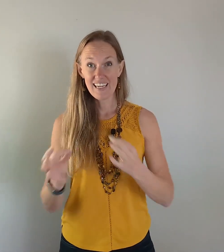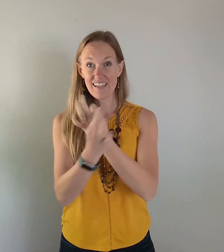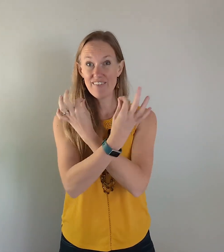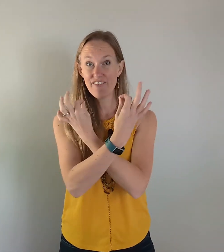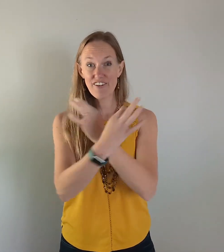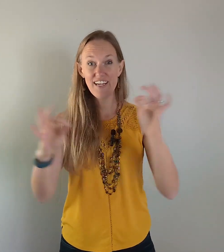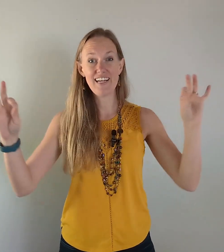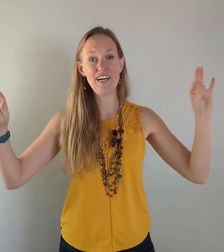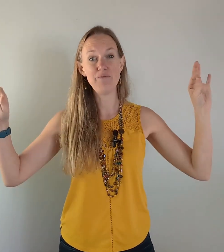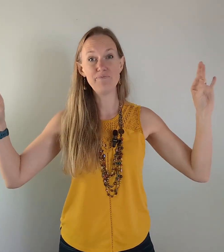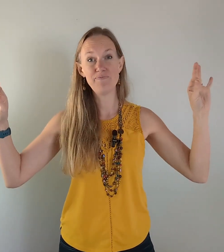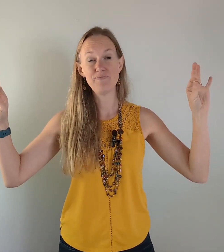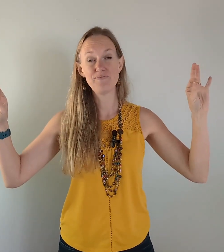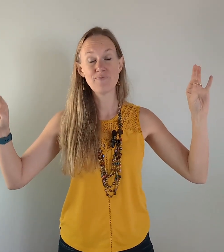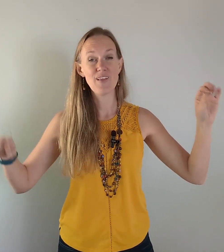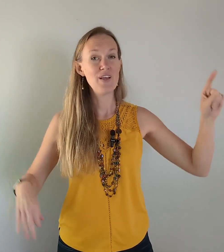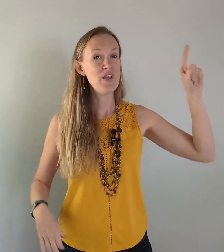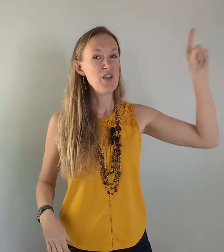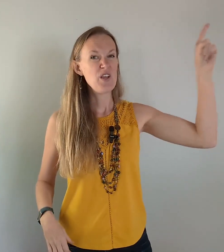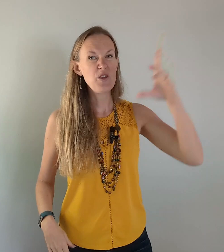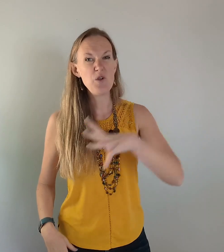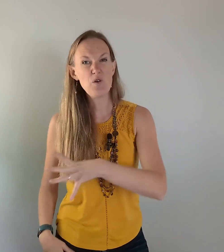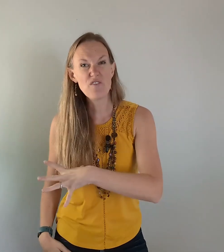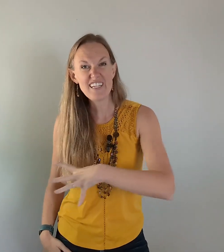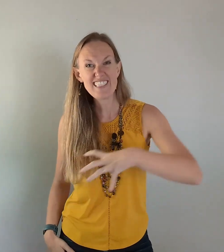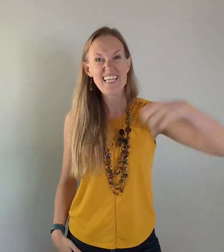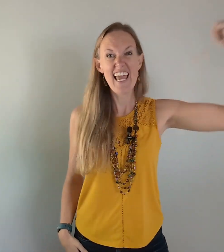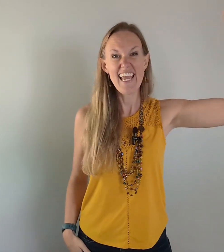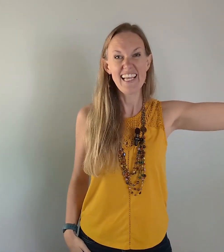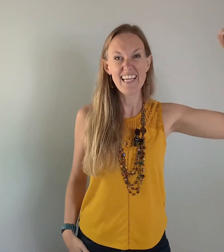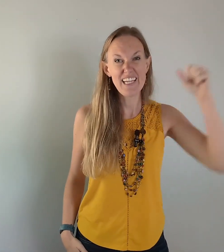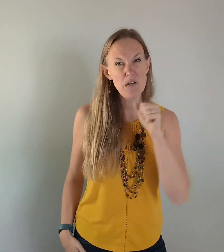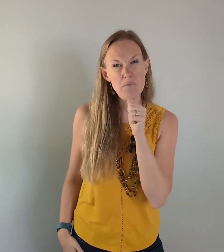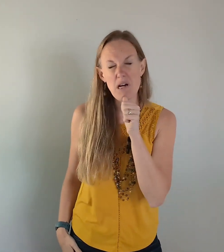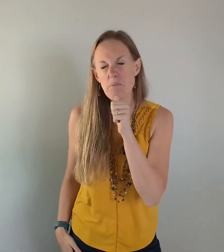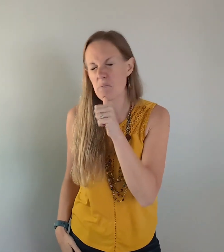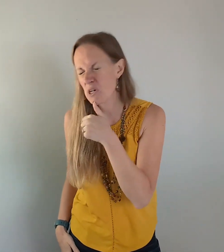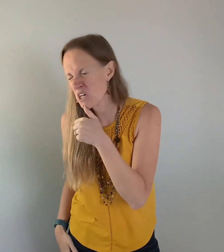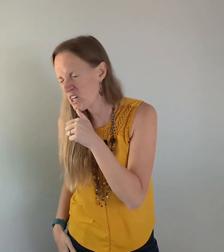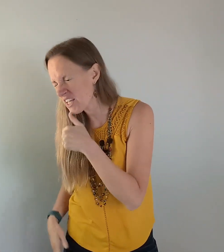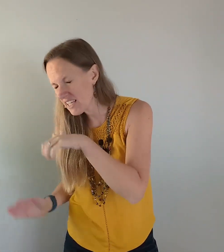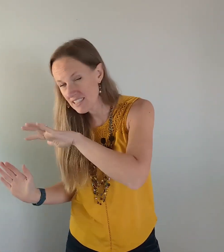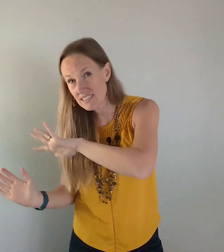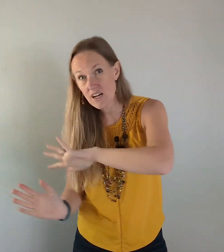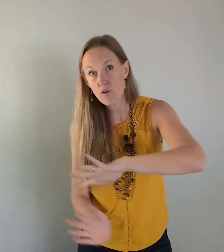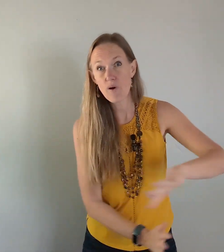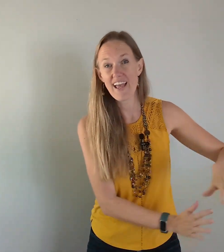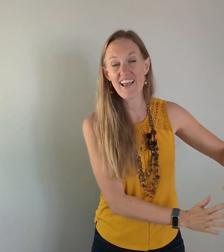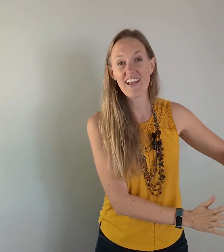in freedom. You've taken my burdens away.